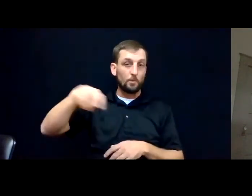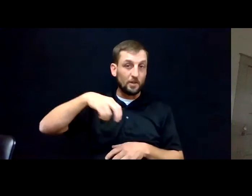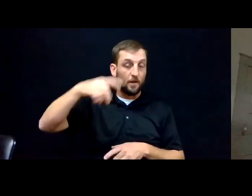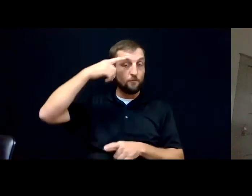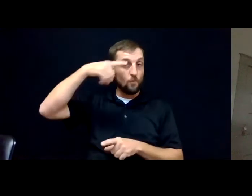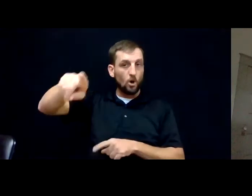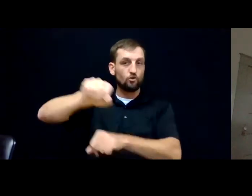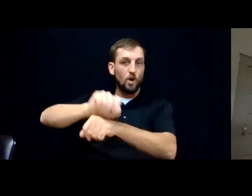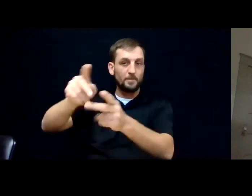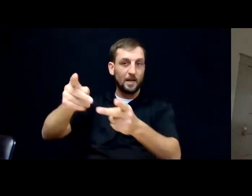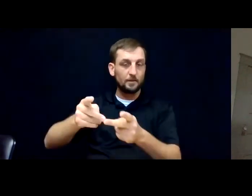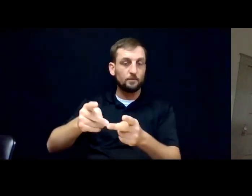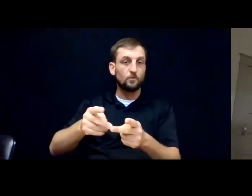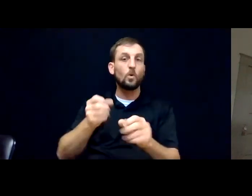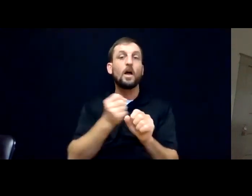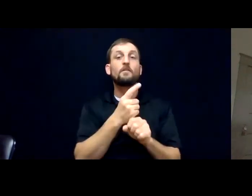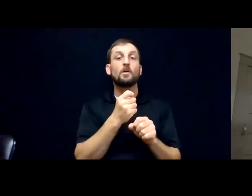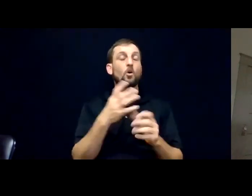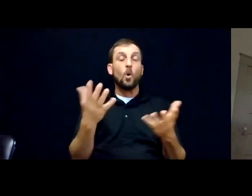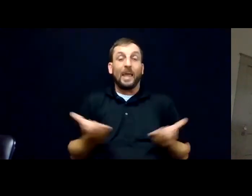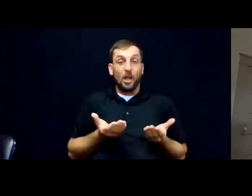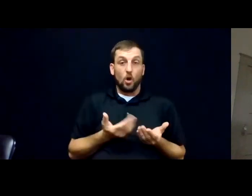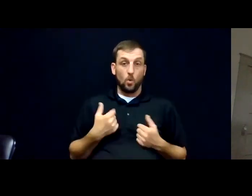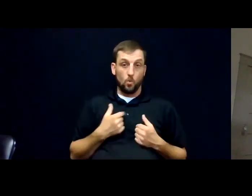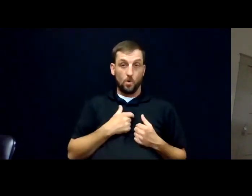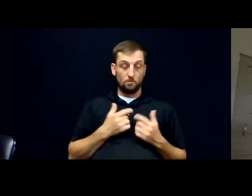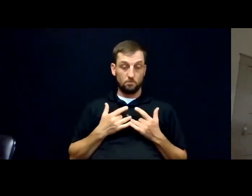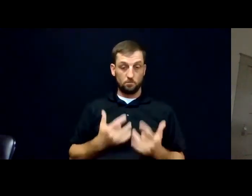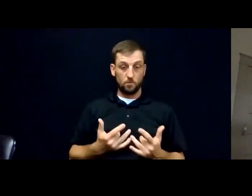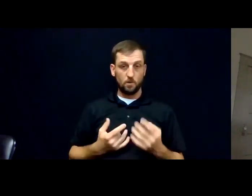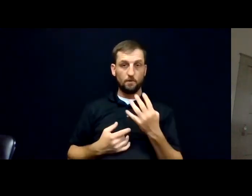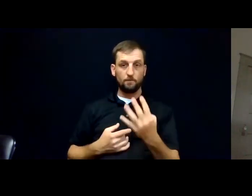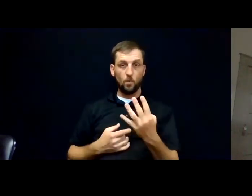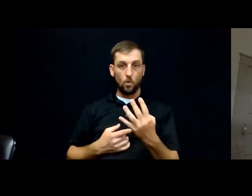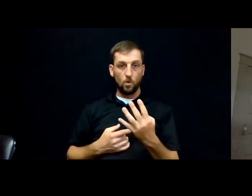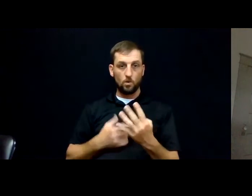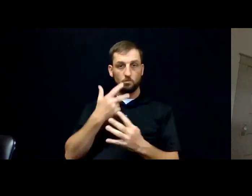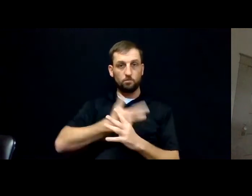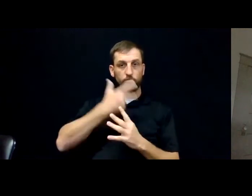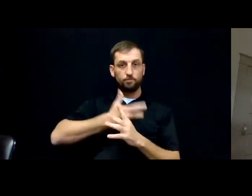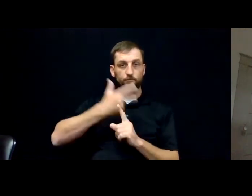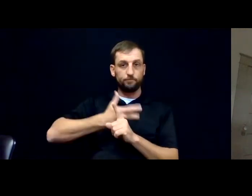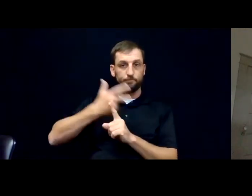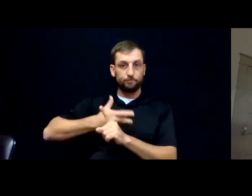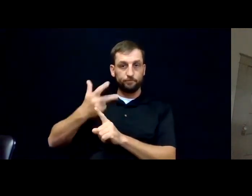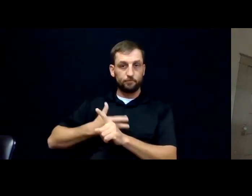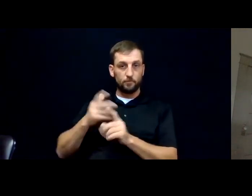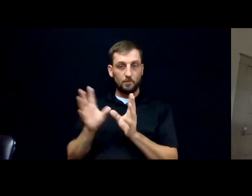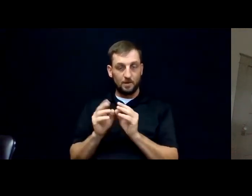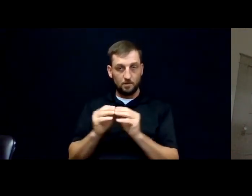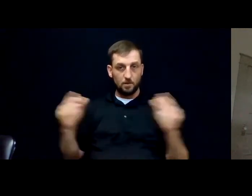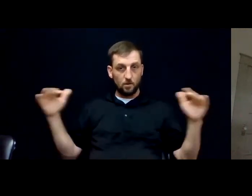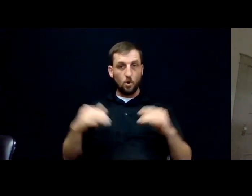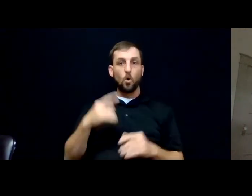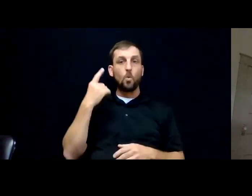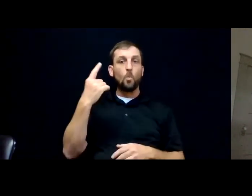year, what we tend to do, we have 4 quarterly coordination meetings. We have 1 big regional workshop every